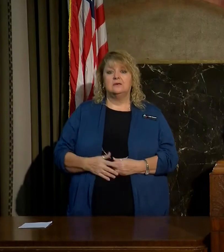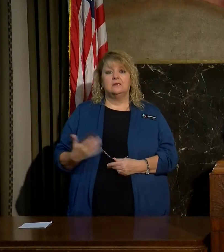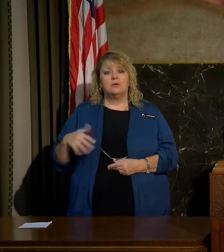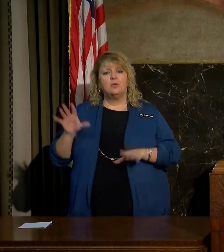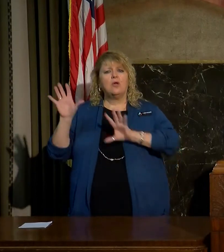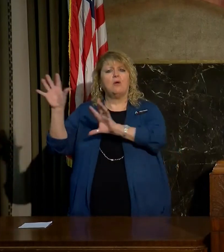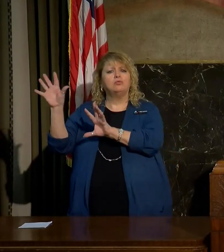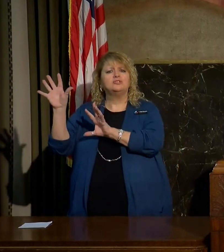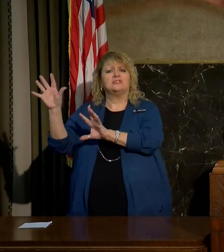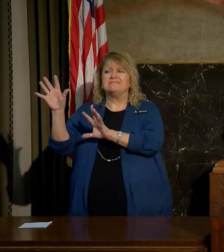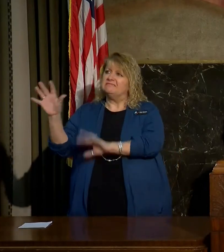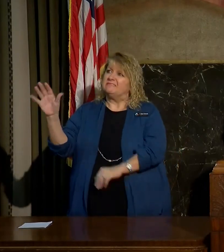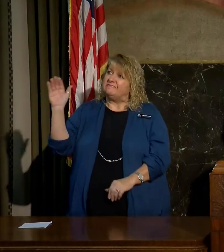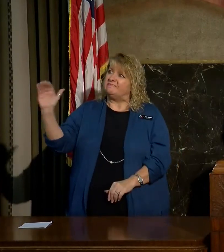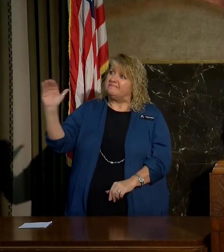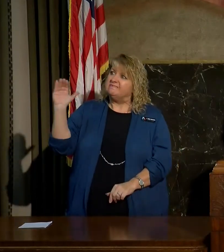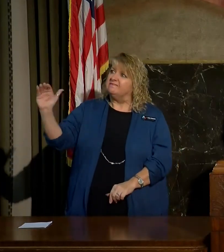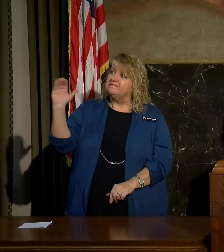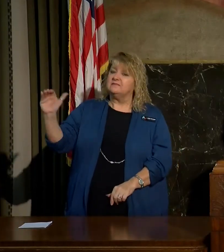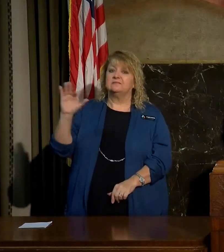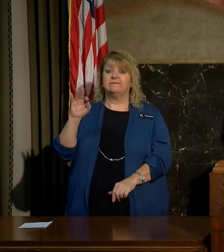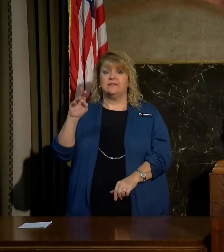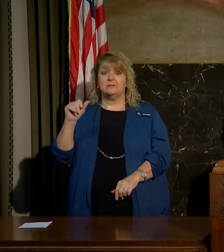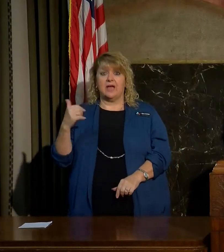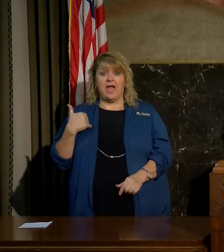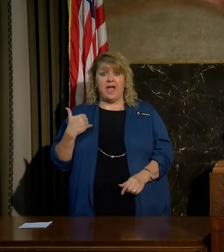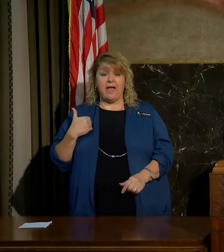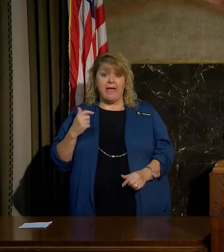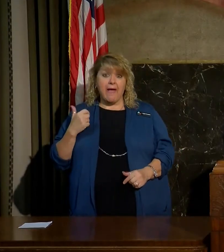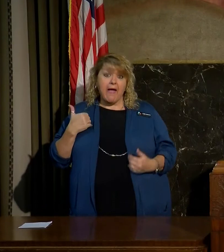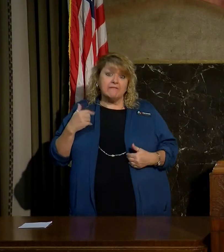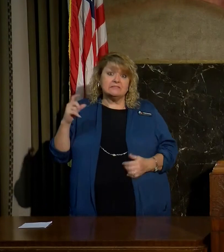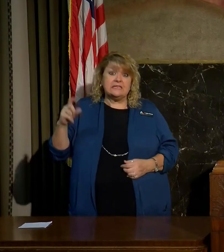push. And, I have meetings